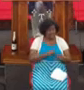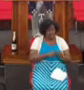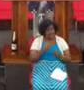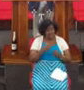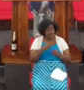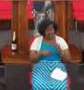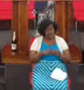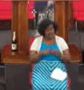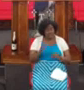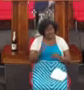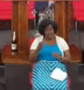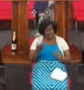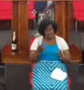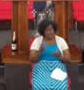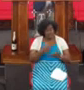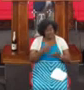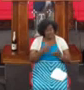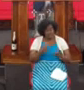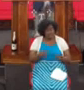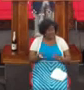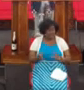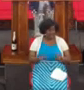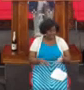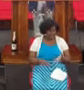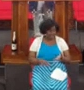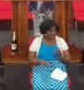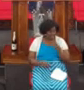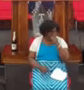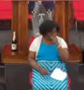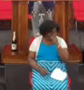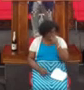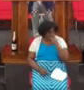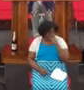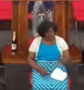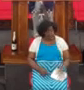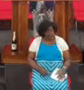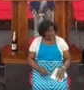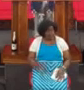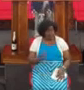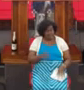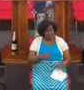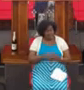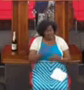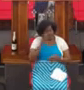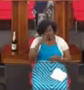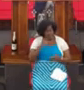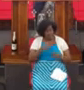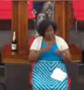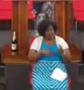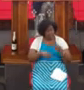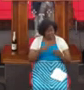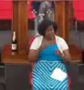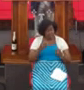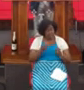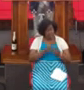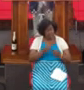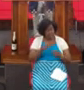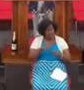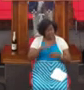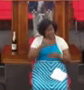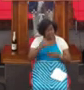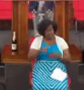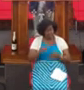seems like somebody's being snatched out into eternity. So that is why when we come in contact with them, we've